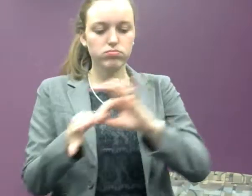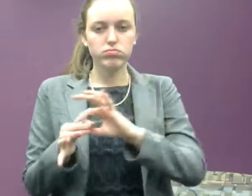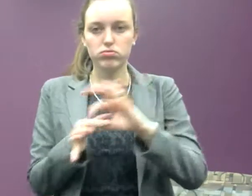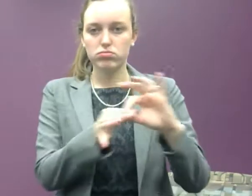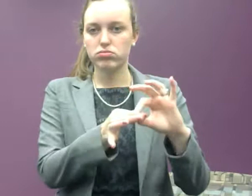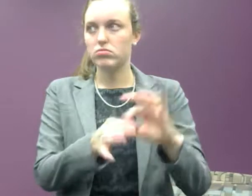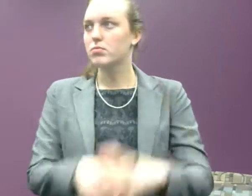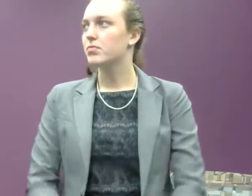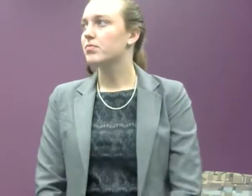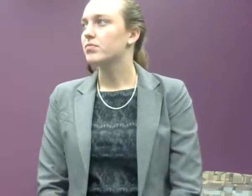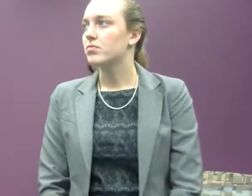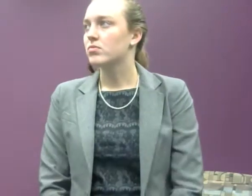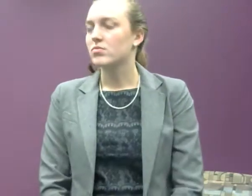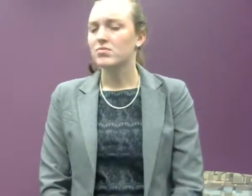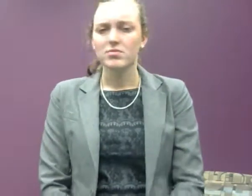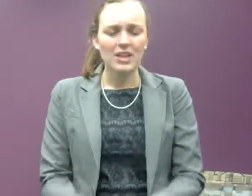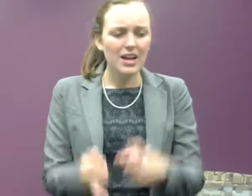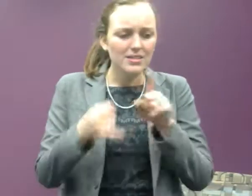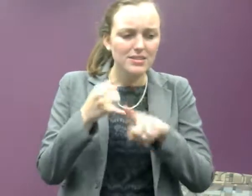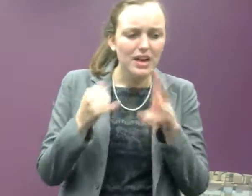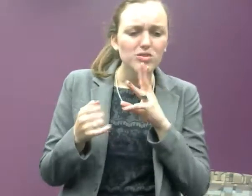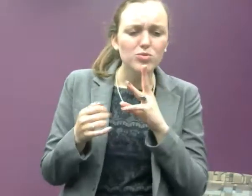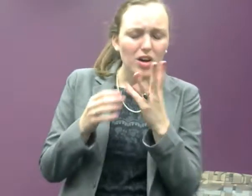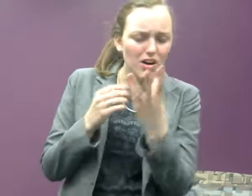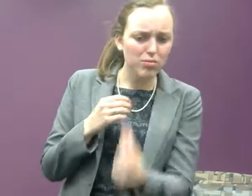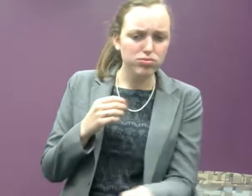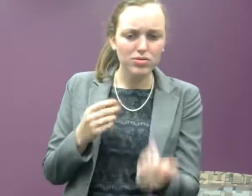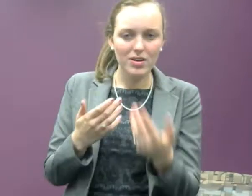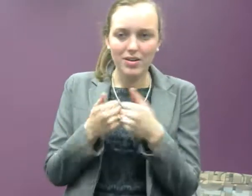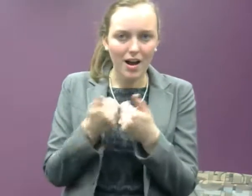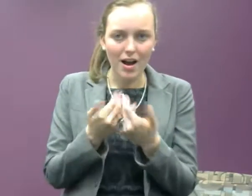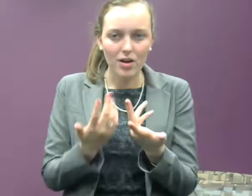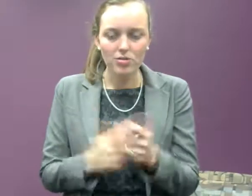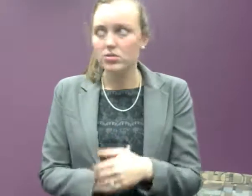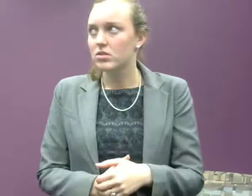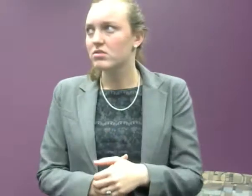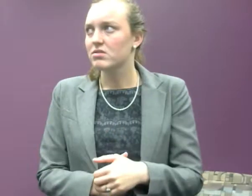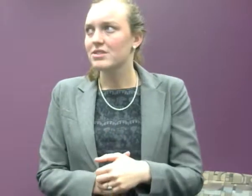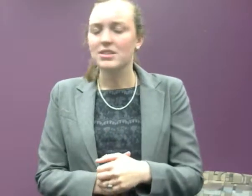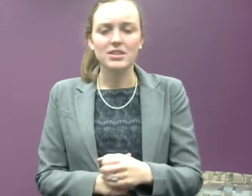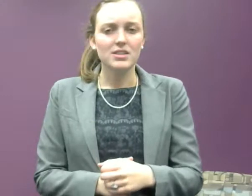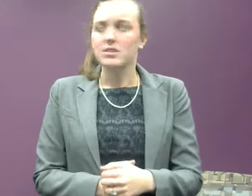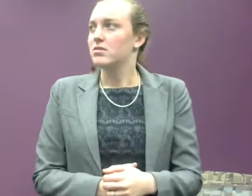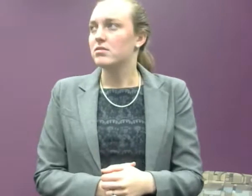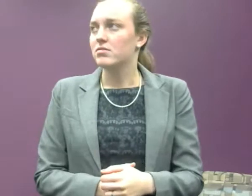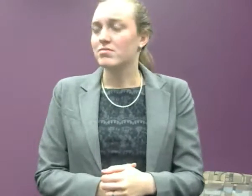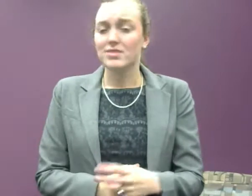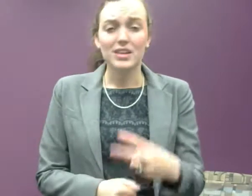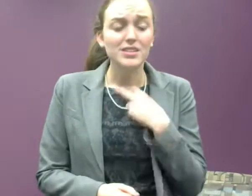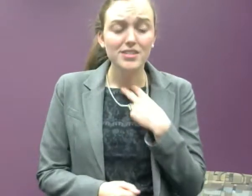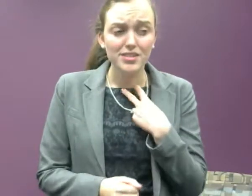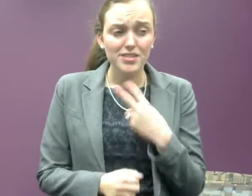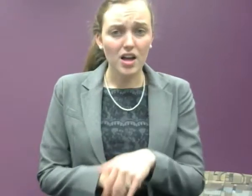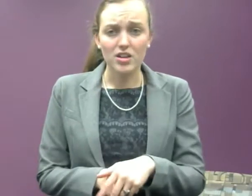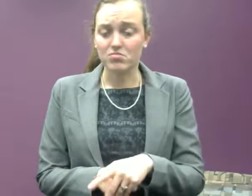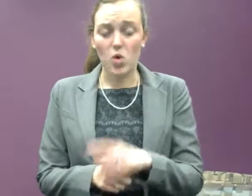Now I'm going to get that last little bit out. It's stuck so tight, and there's no glue in there. It's just water and